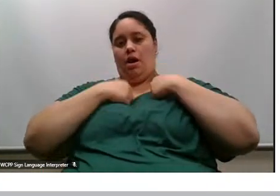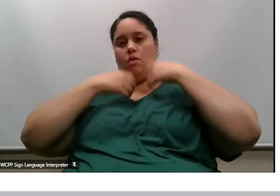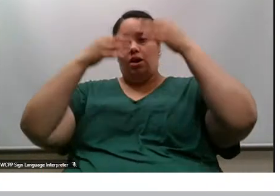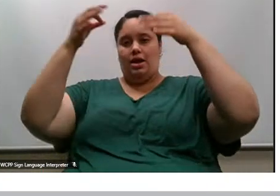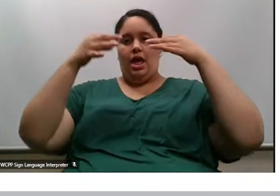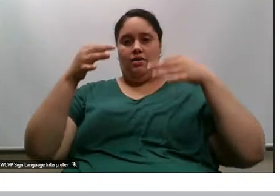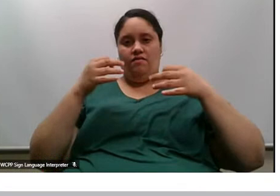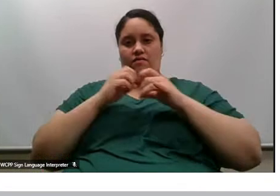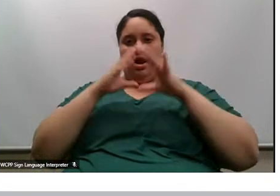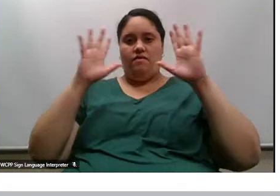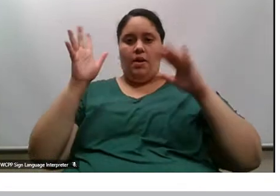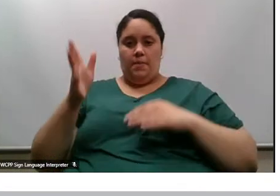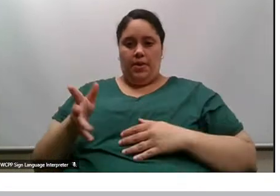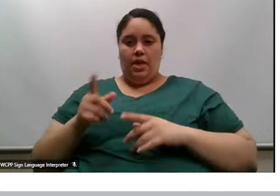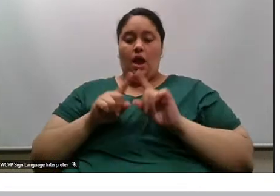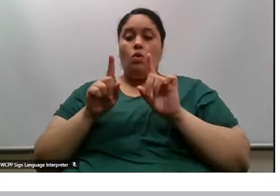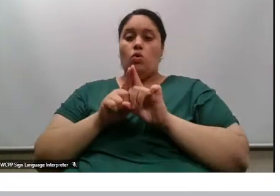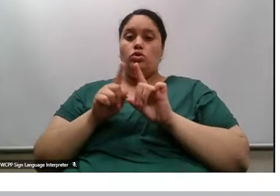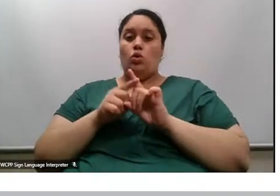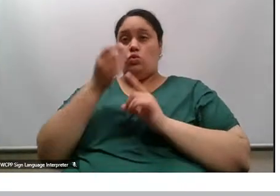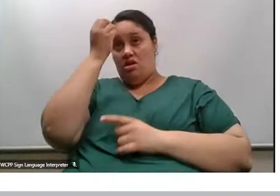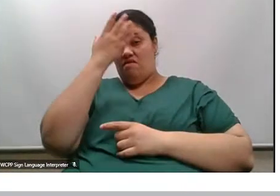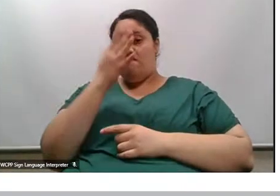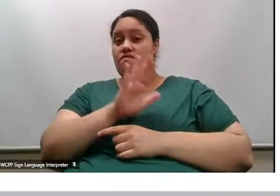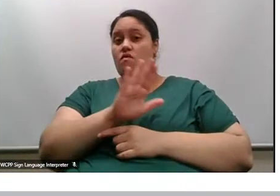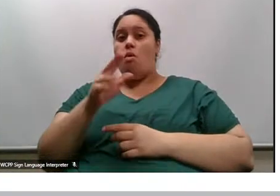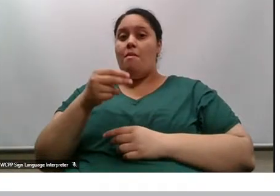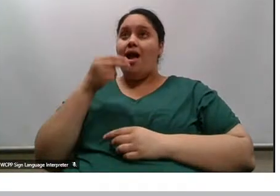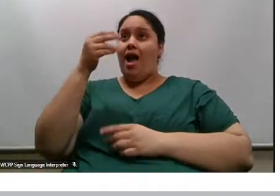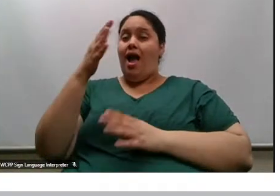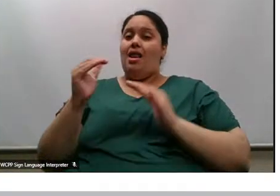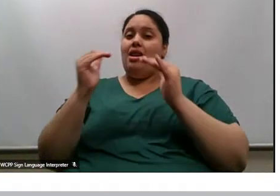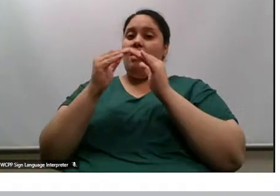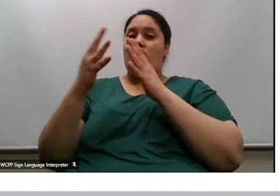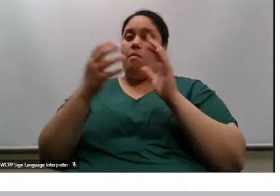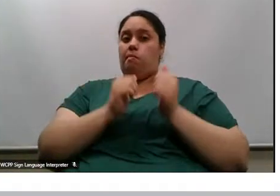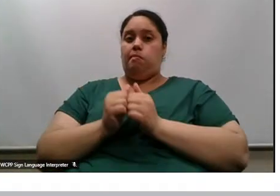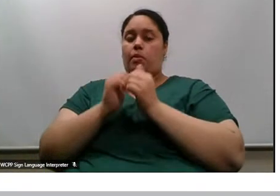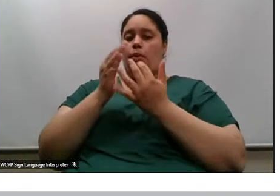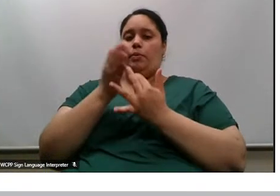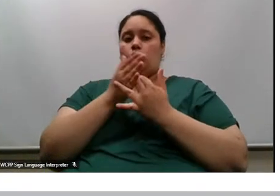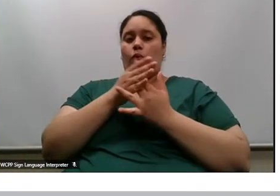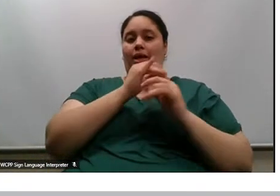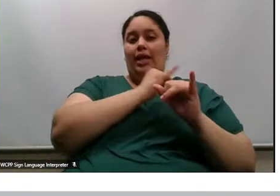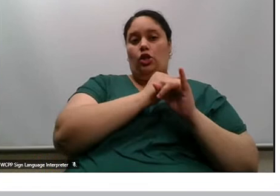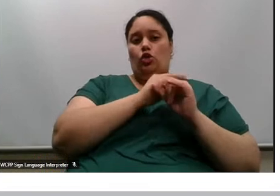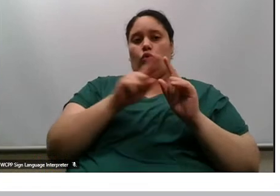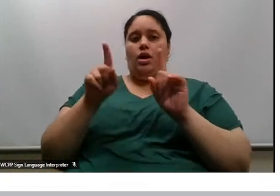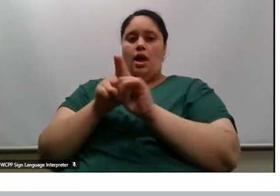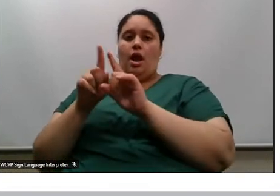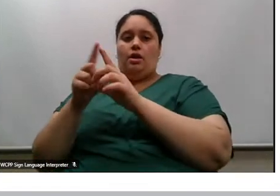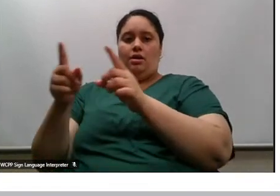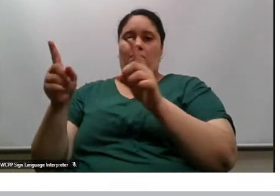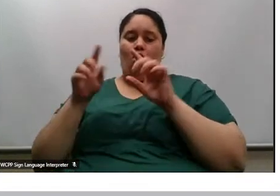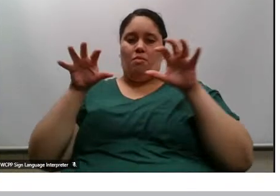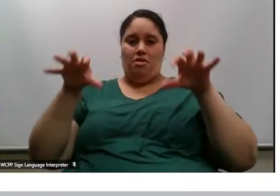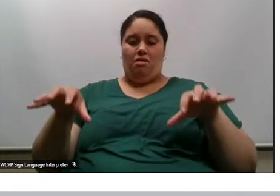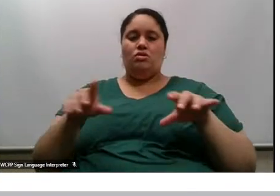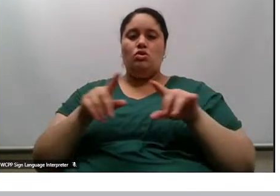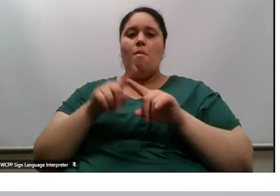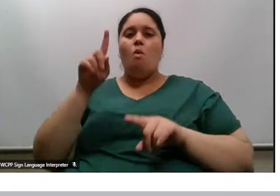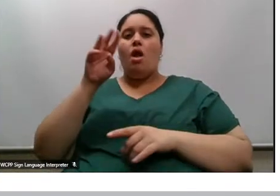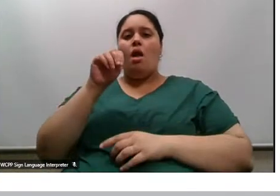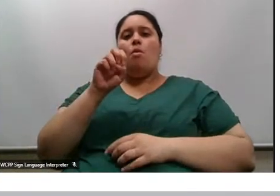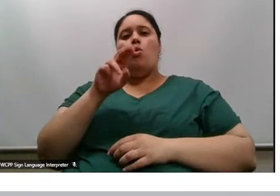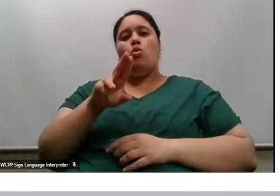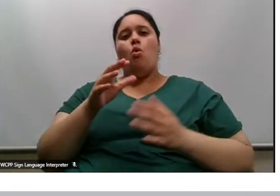and also to indicate the high levels of cooperation between the entity and the department. So it's more a memorandum